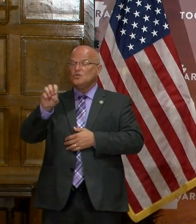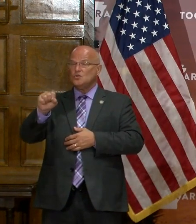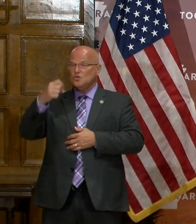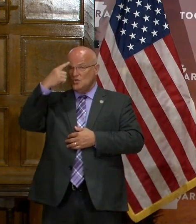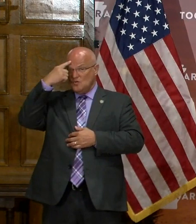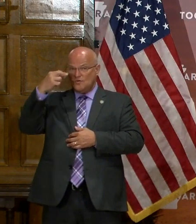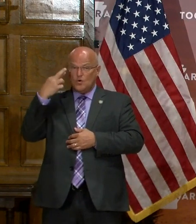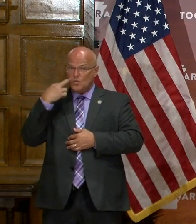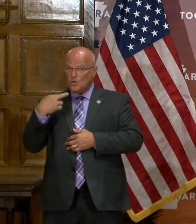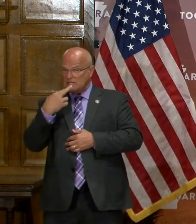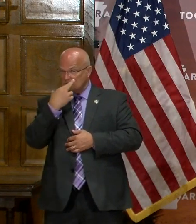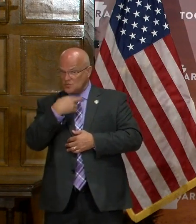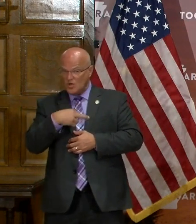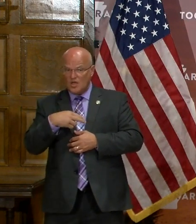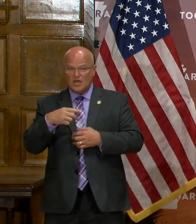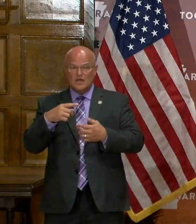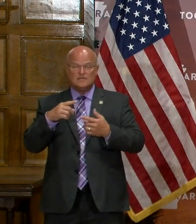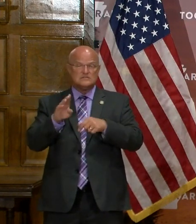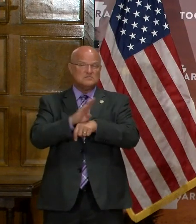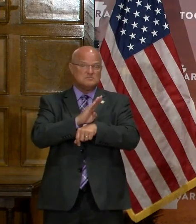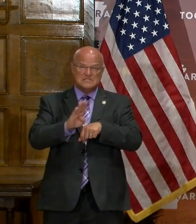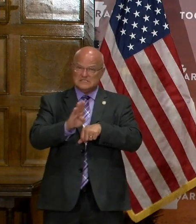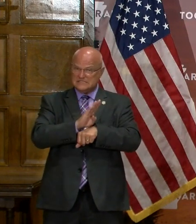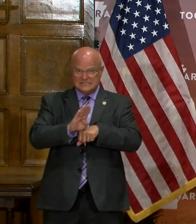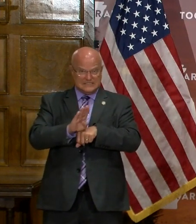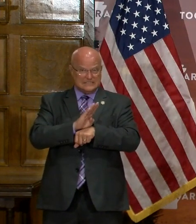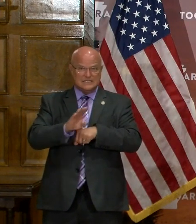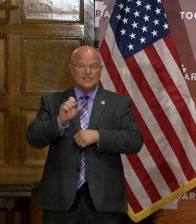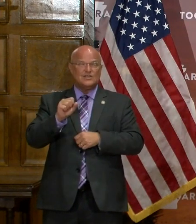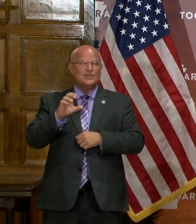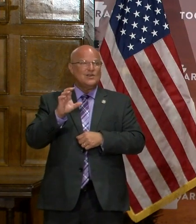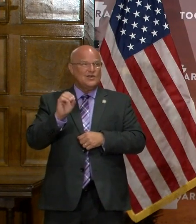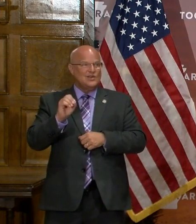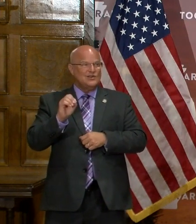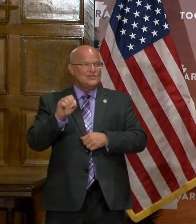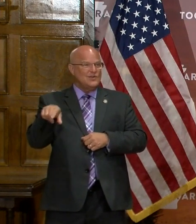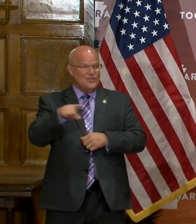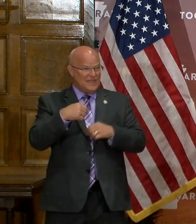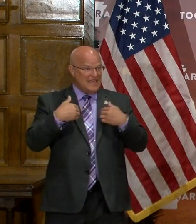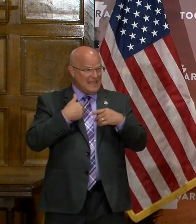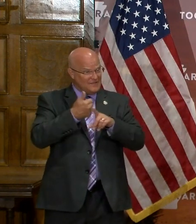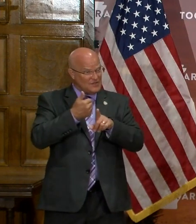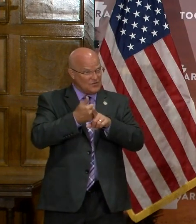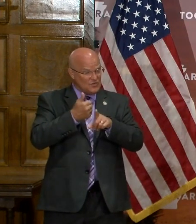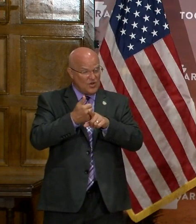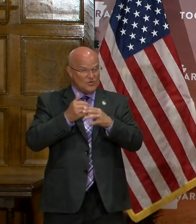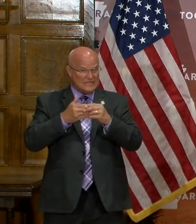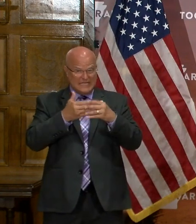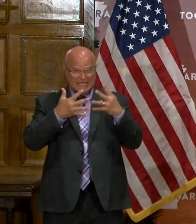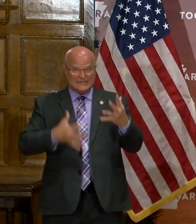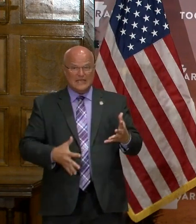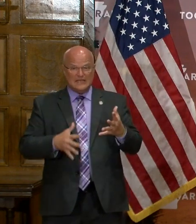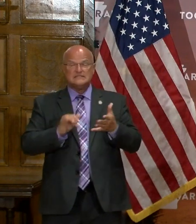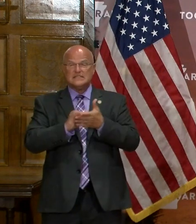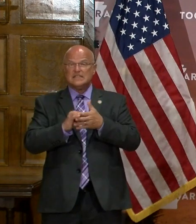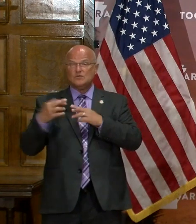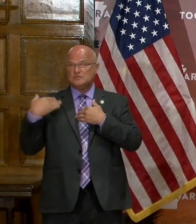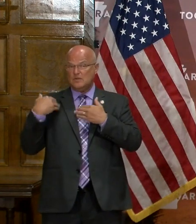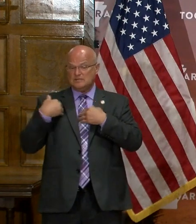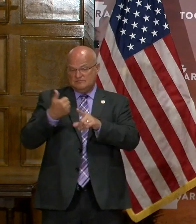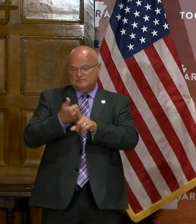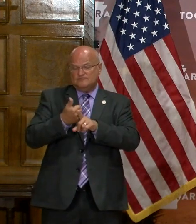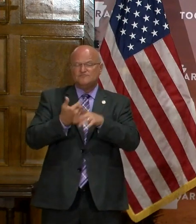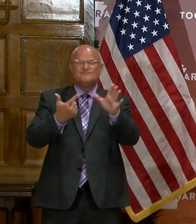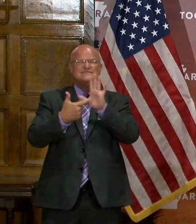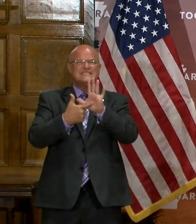for restaurants and business facilities, and so they have their own set of guidelines that they're responsible for.